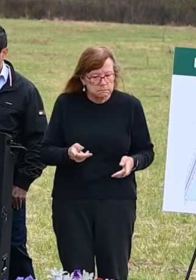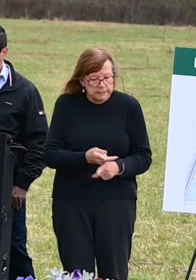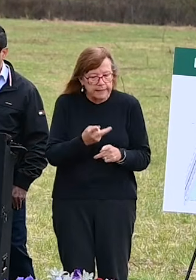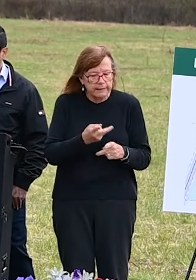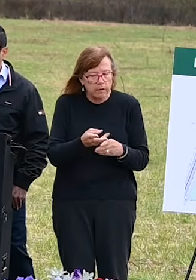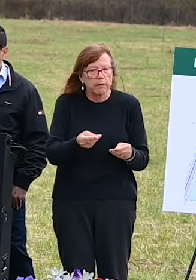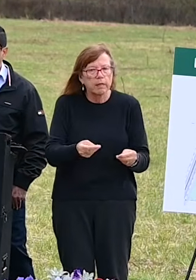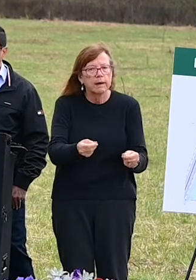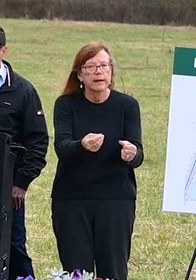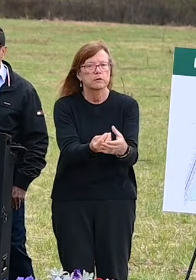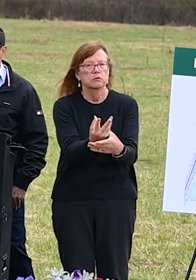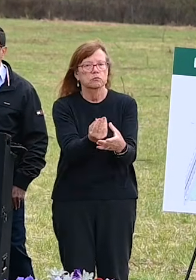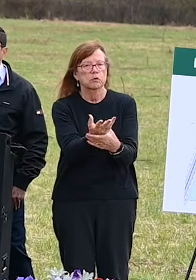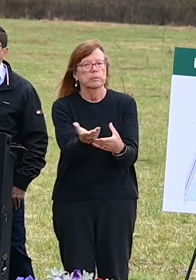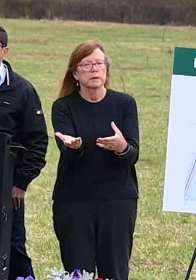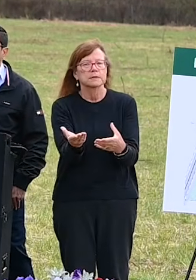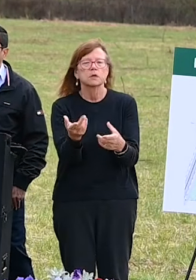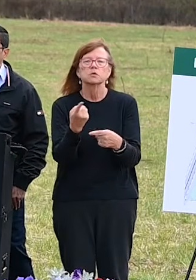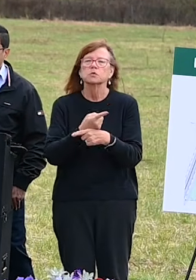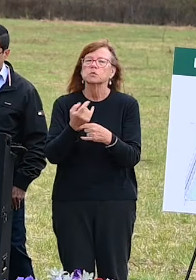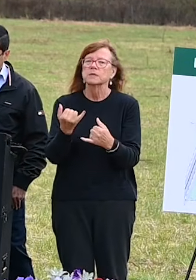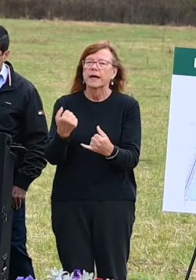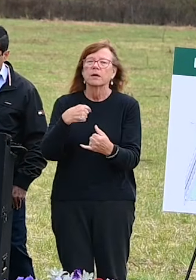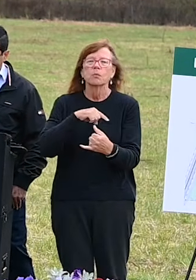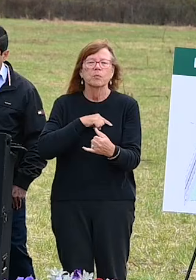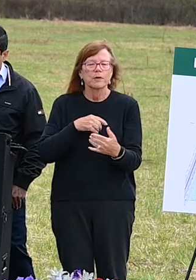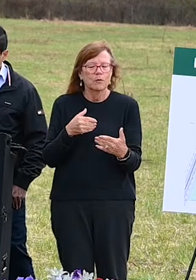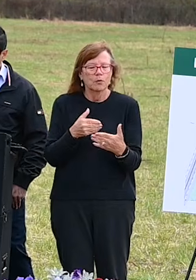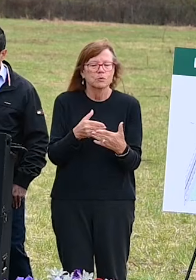step closer to getting more people in a garden.